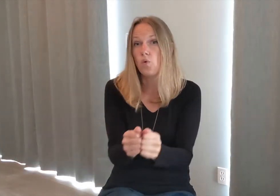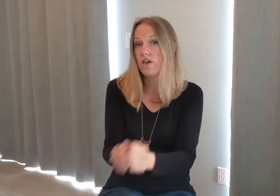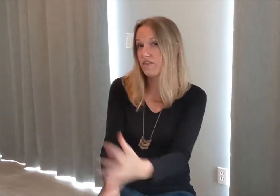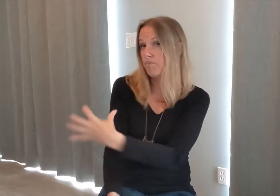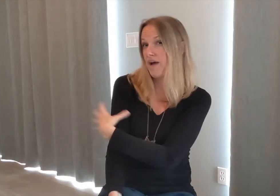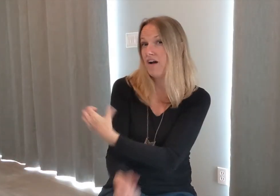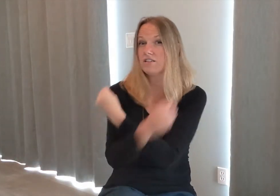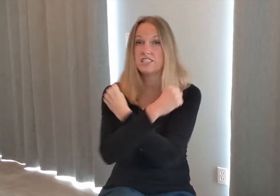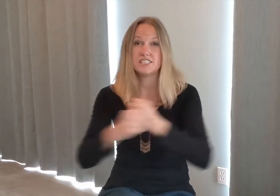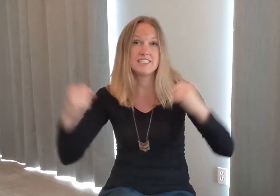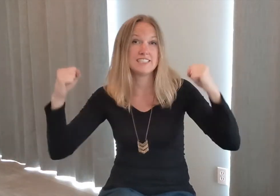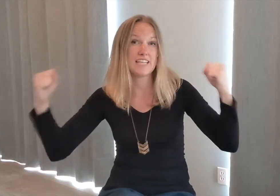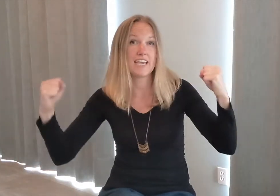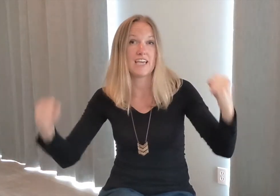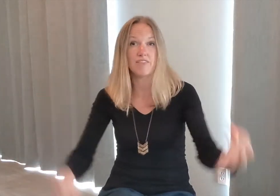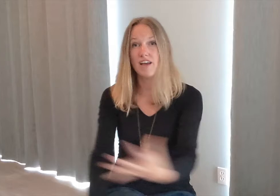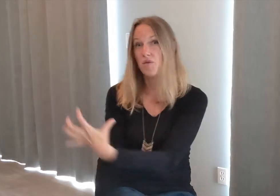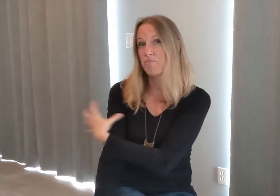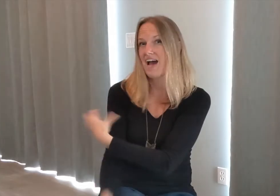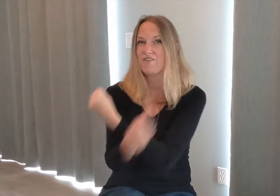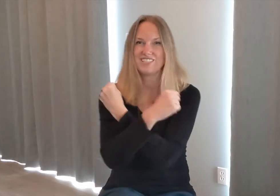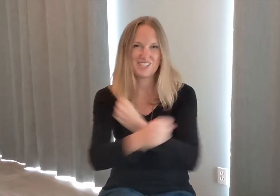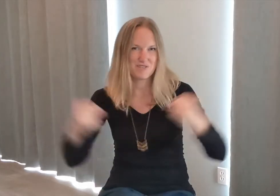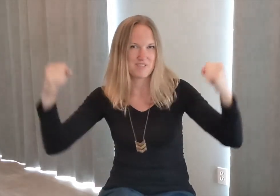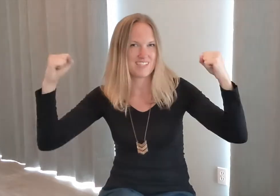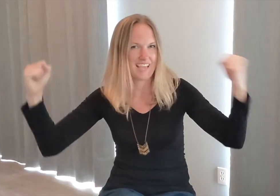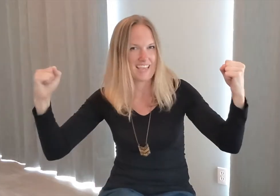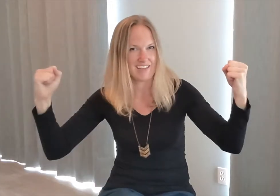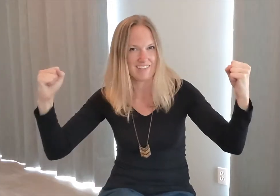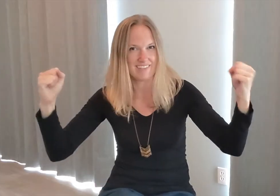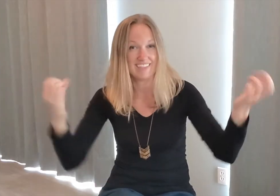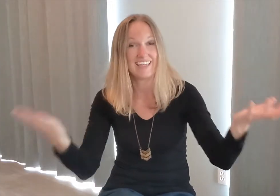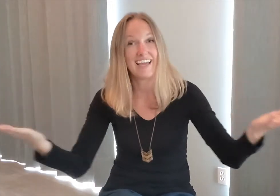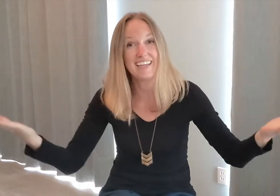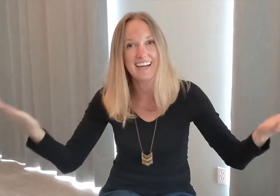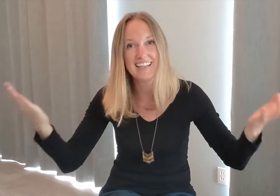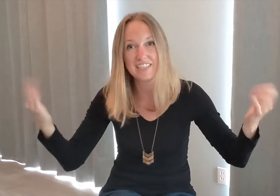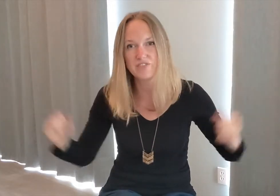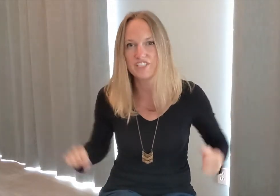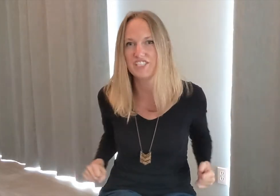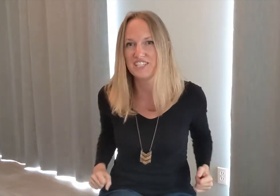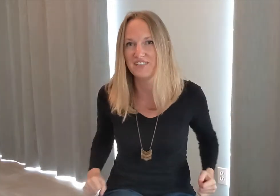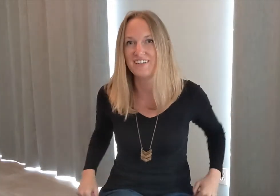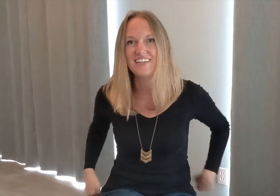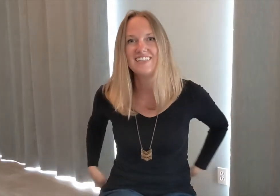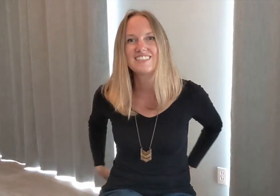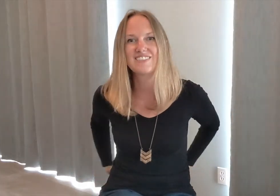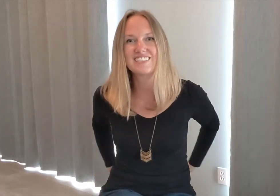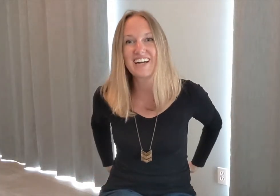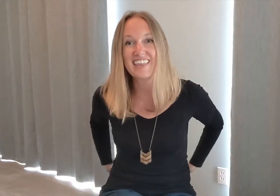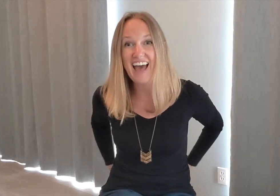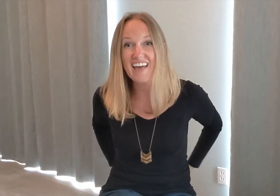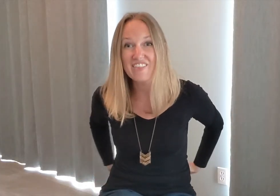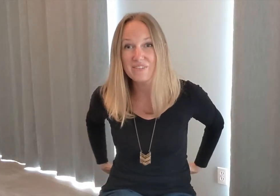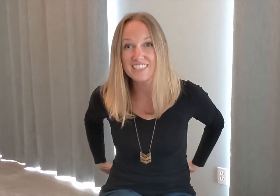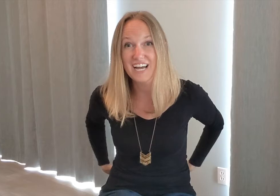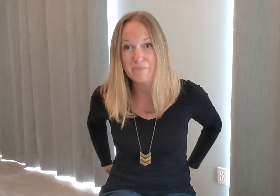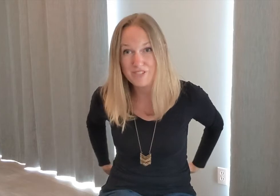with power to save, power to save. Okay, and that's verse 2. So we'll try that 3 times